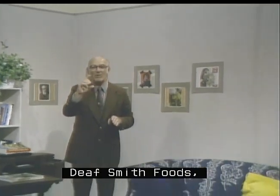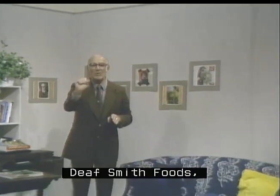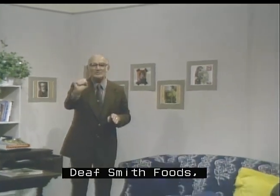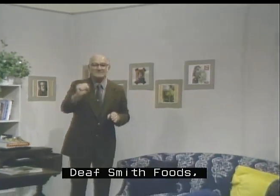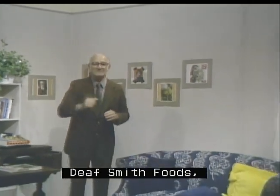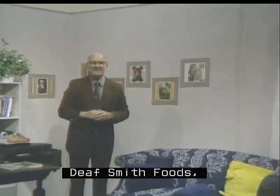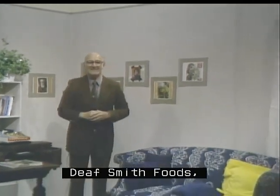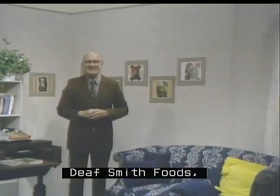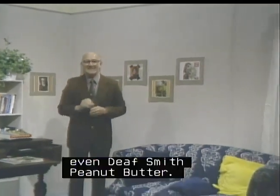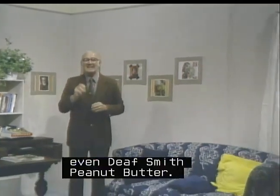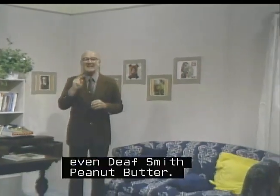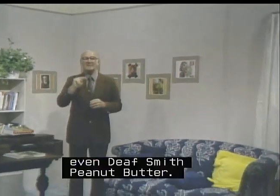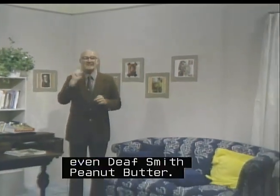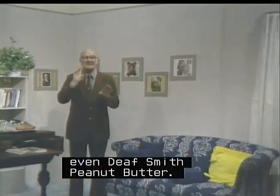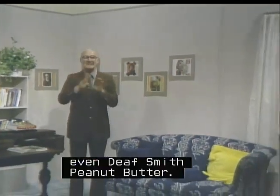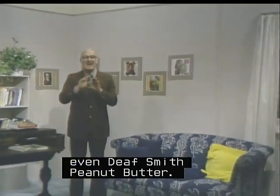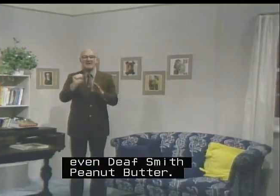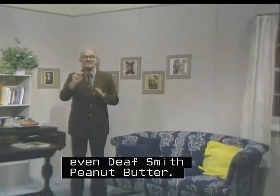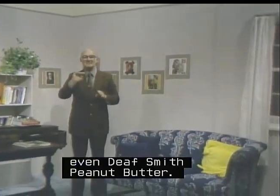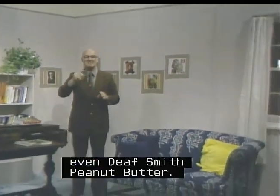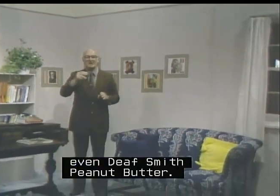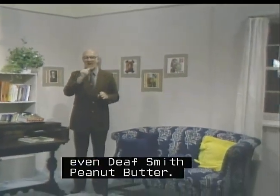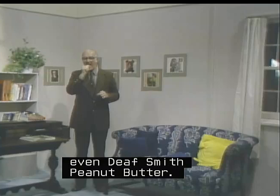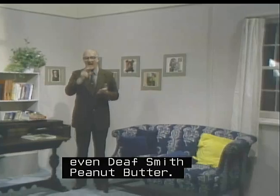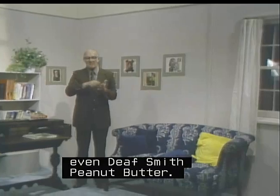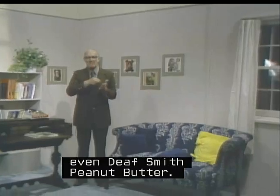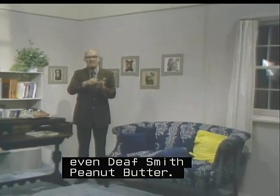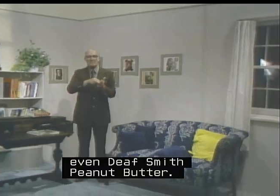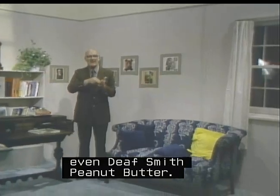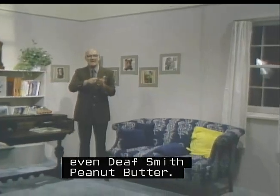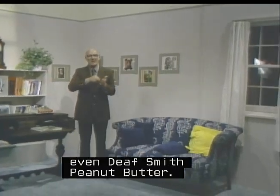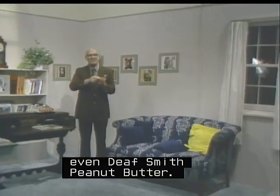Foods, even Deaf Smith Aunt Peanut Butter.